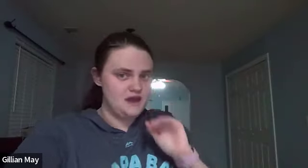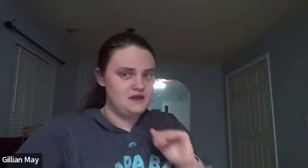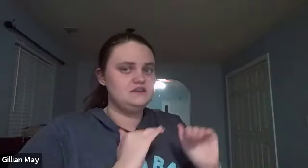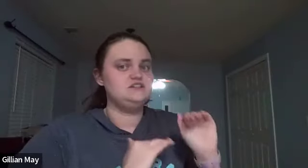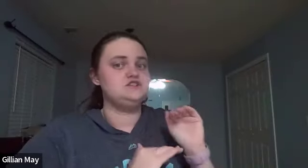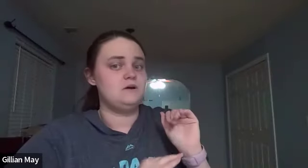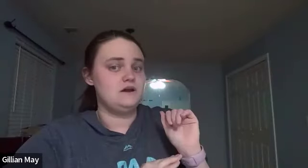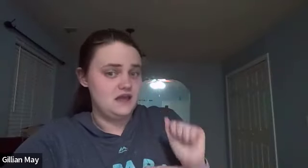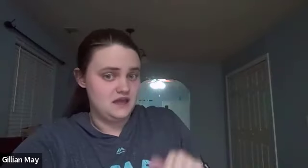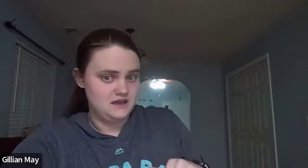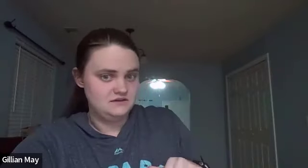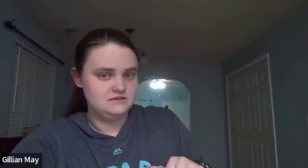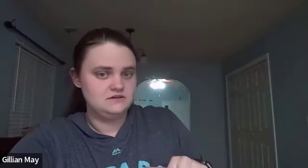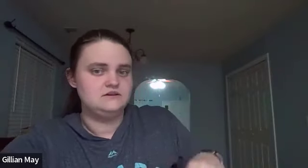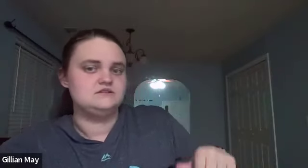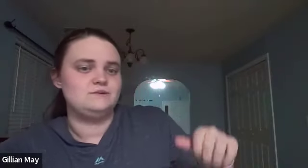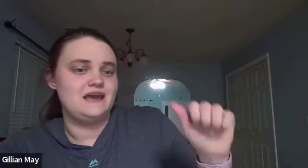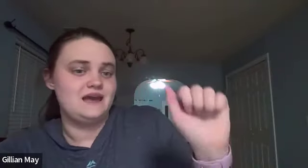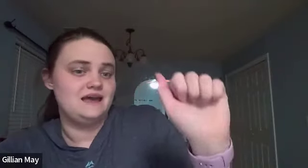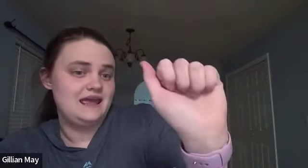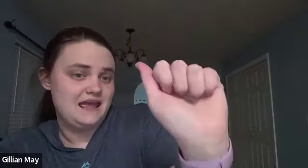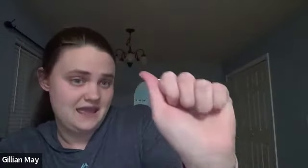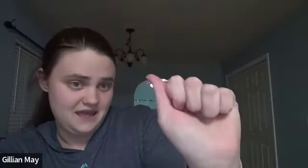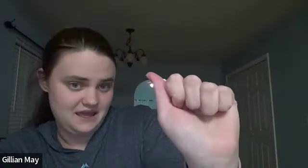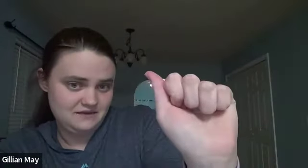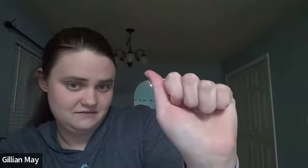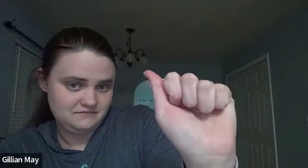back to our A. So we had A.